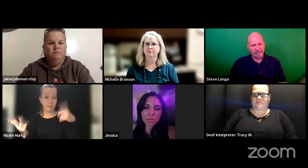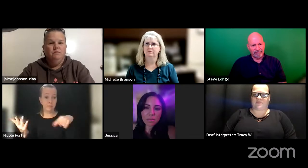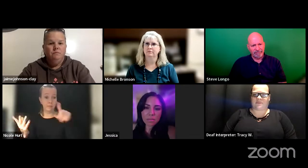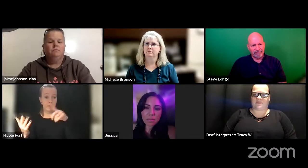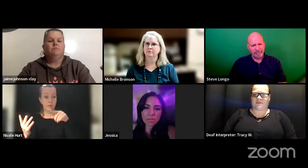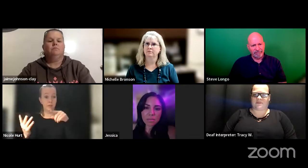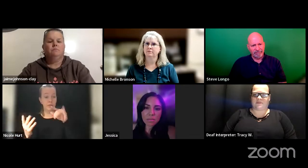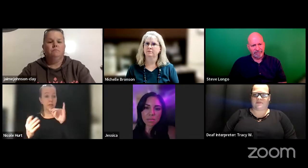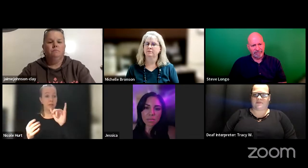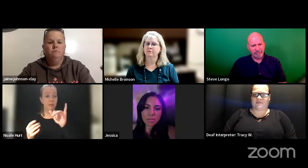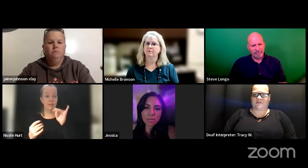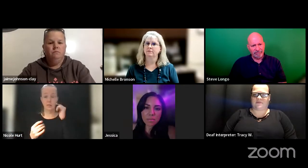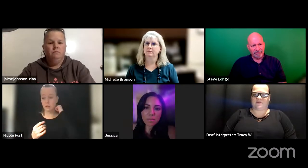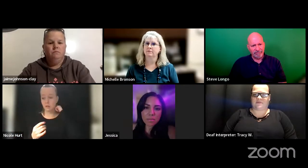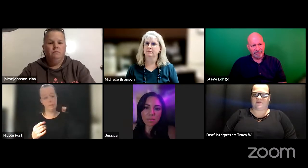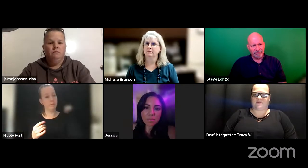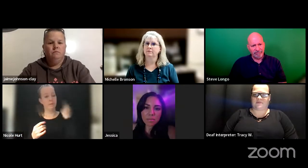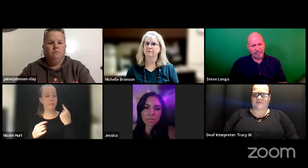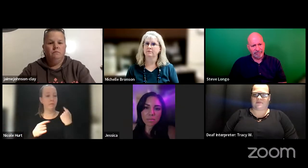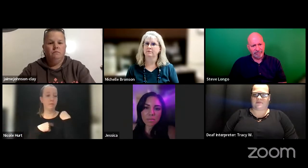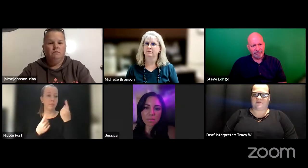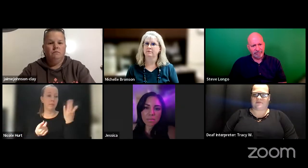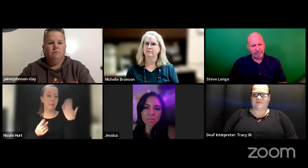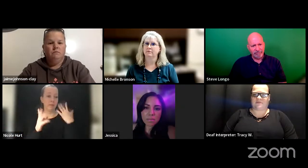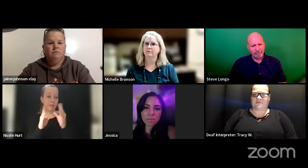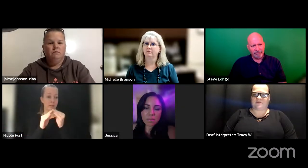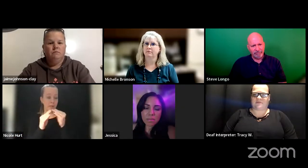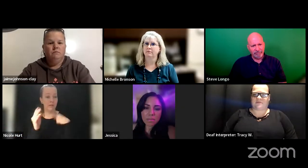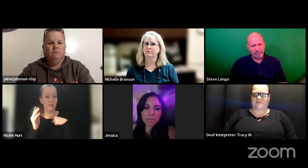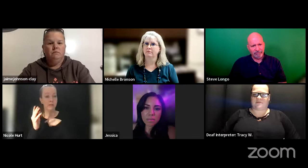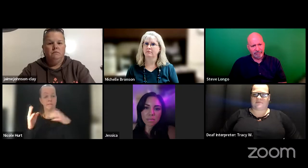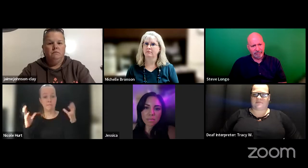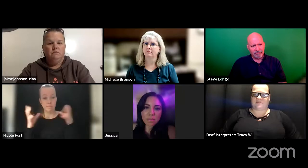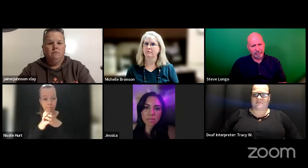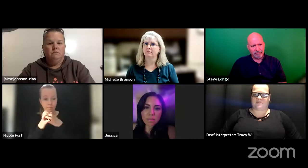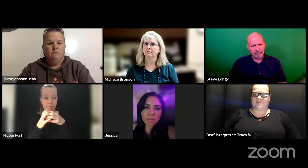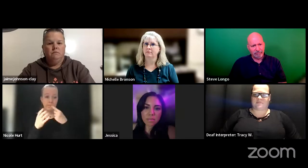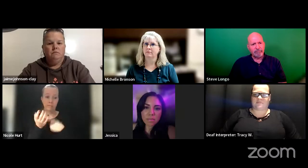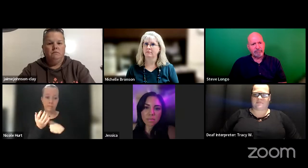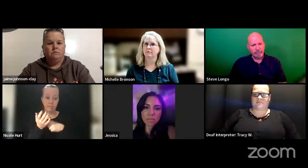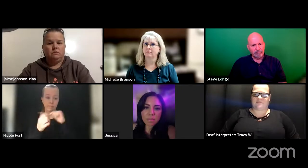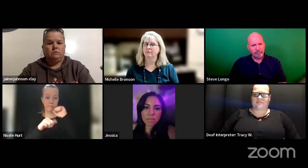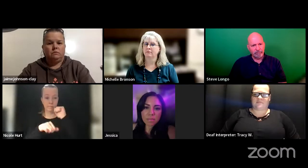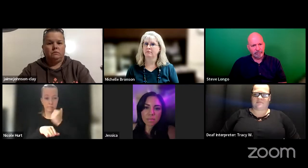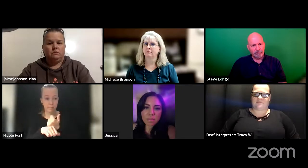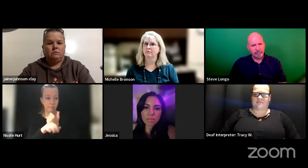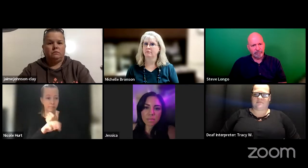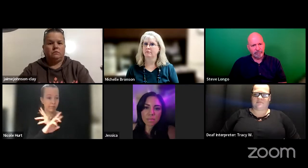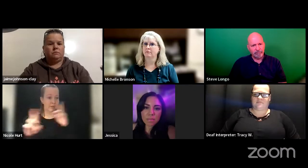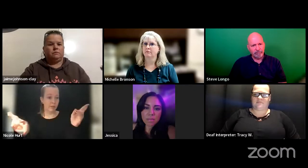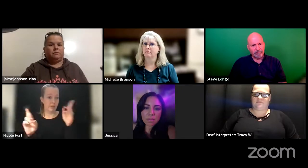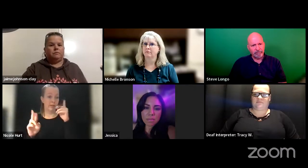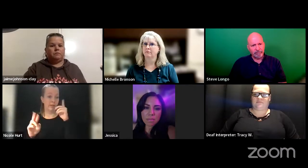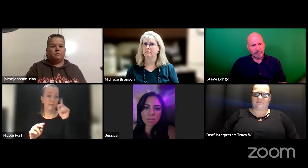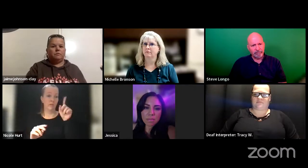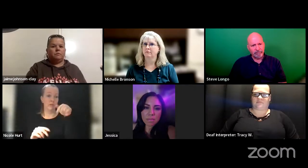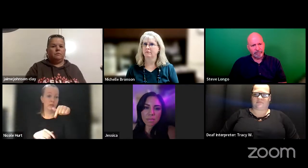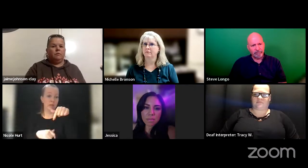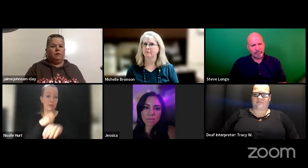of infection will decline. I also wanted to share with all of you, since the last meeting when we